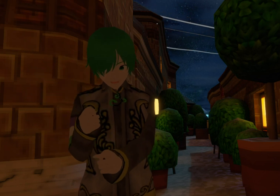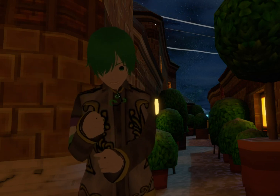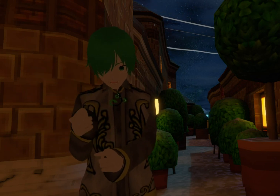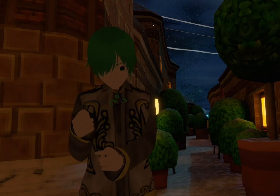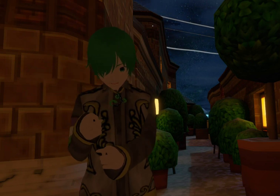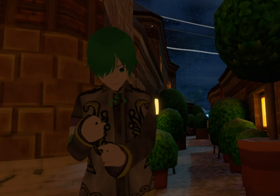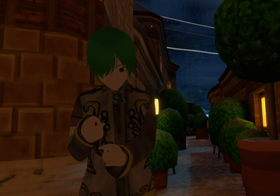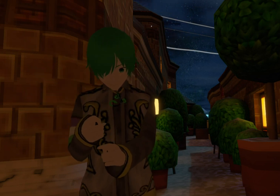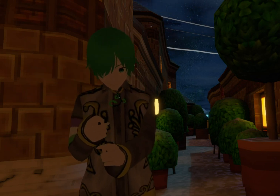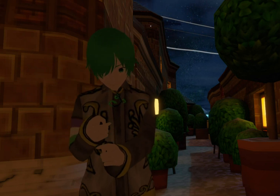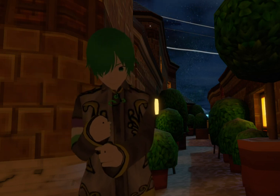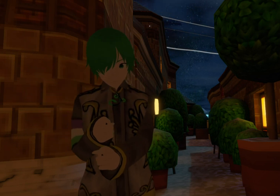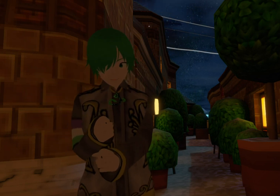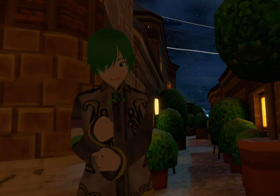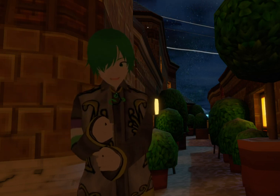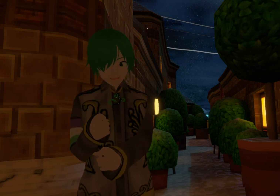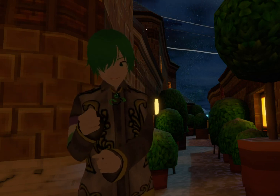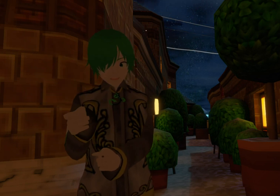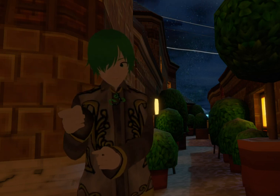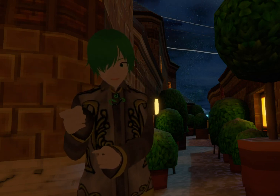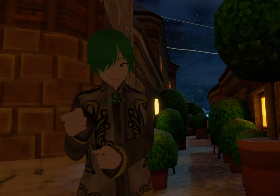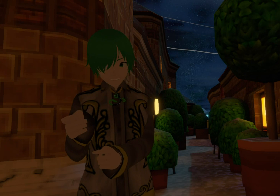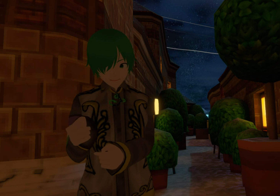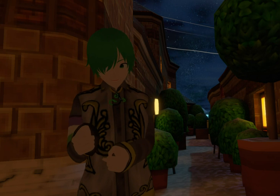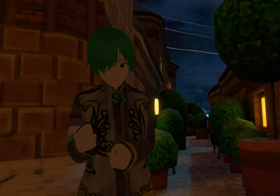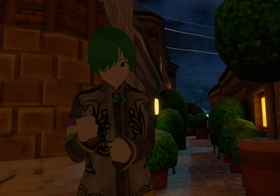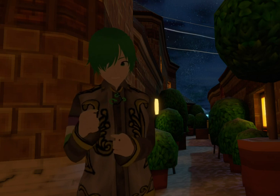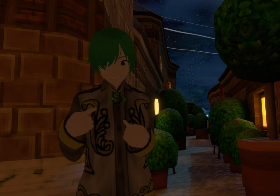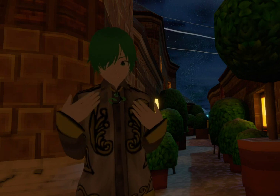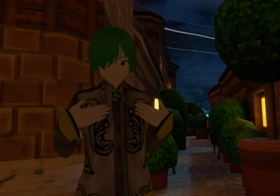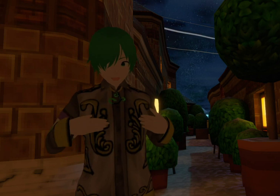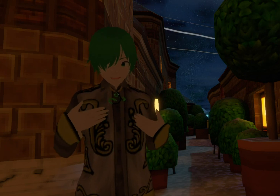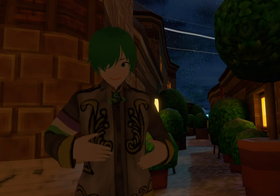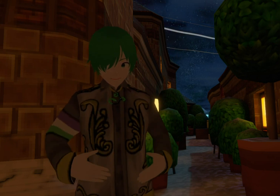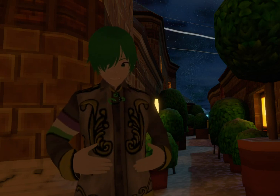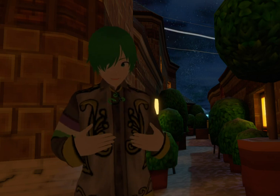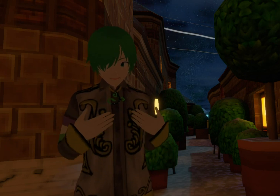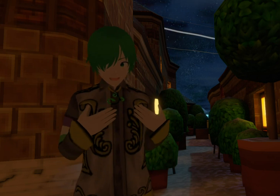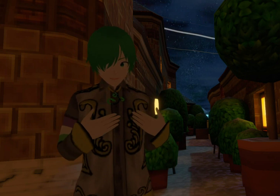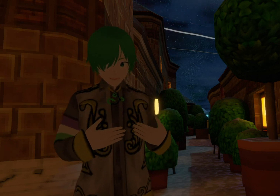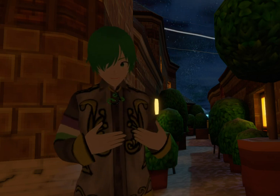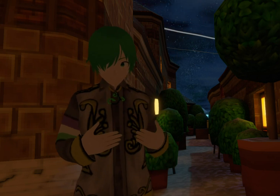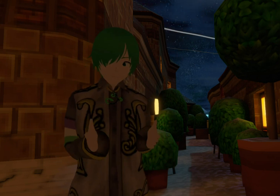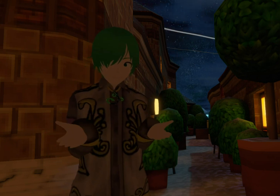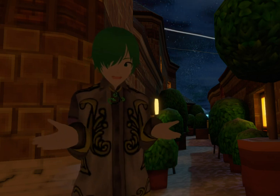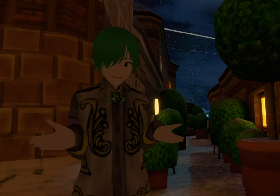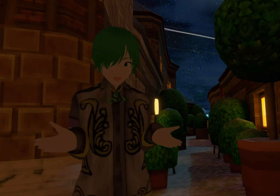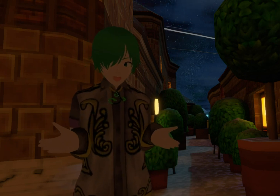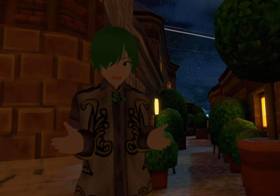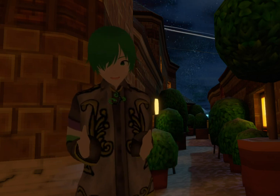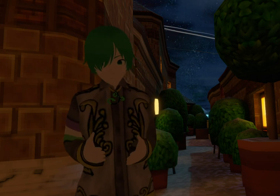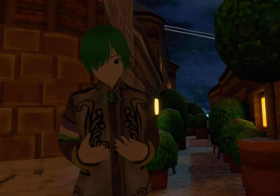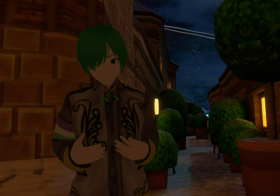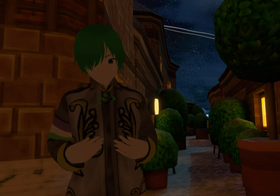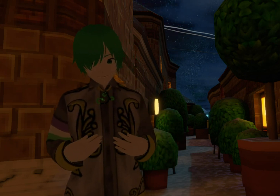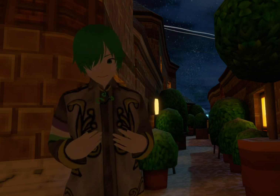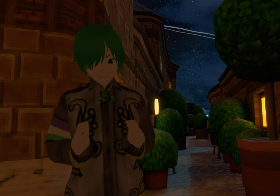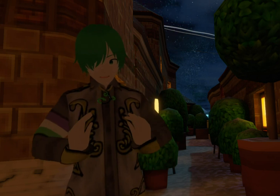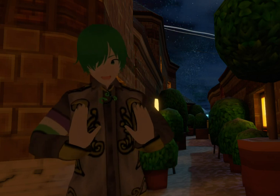like check, am I in the right position for this? But like against the jacket, it's not too hard to see